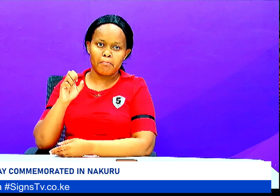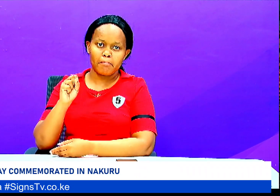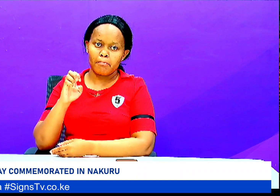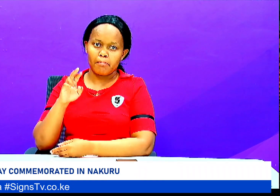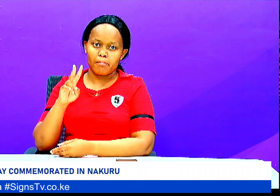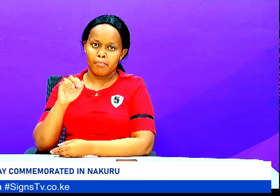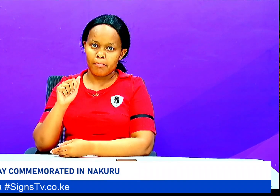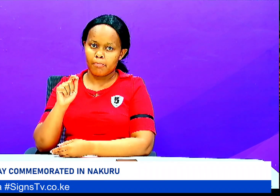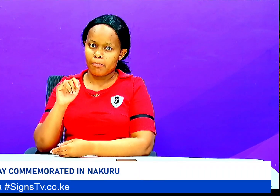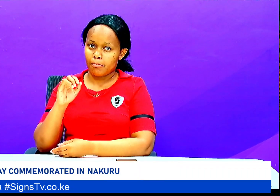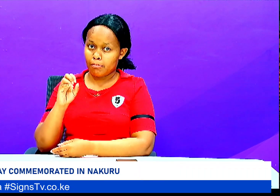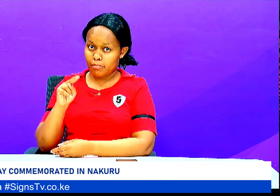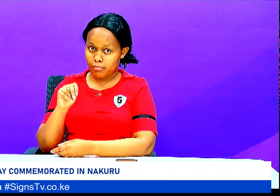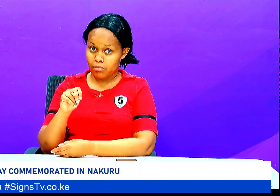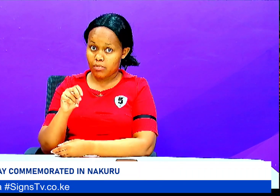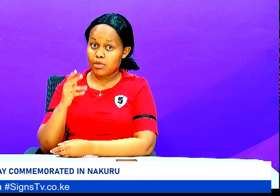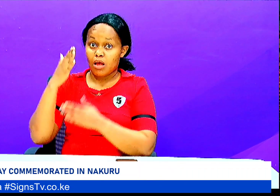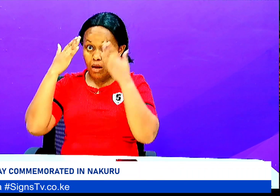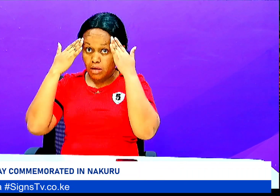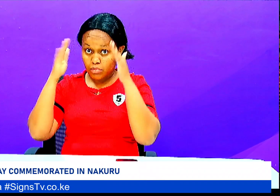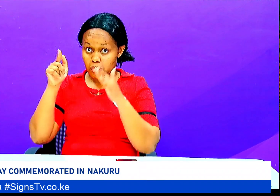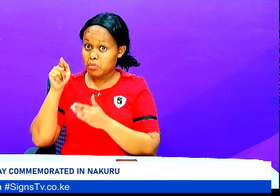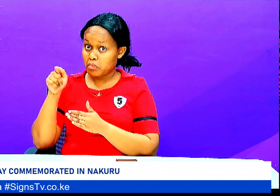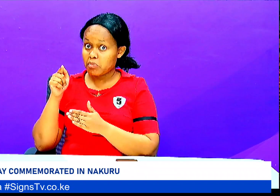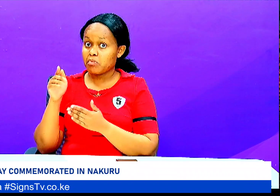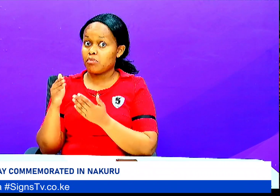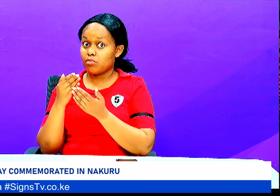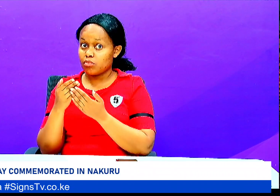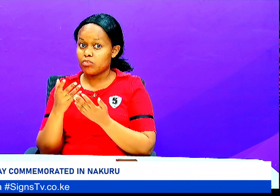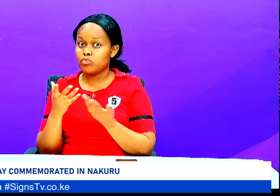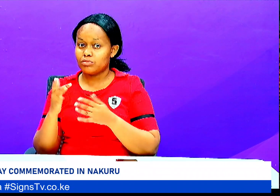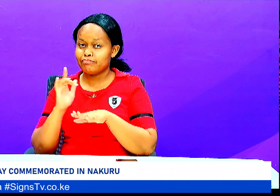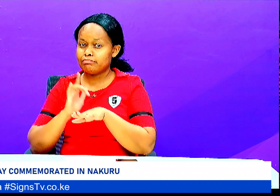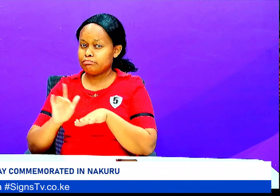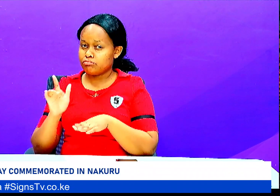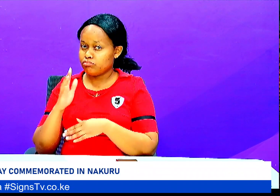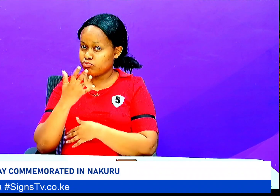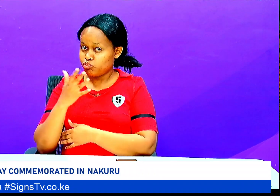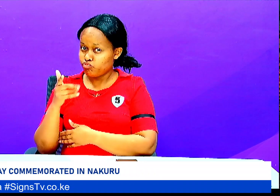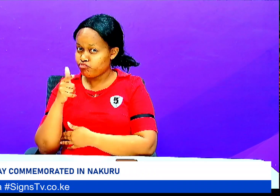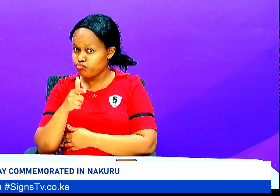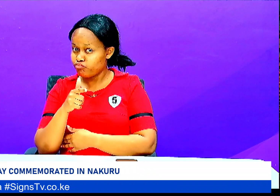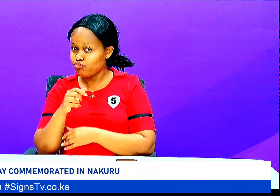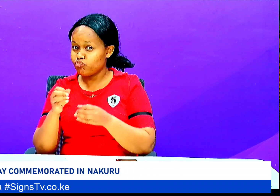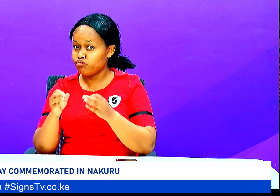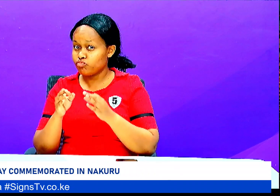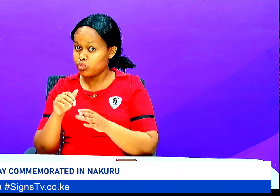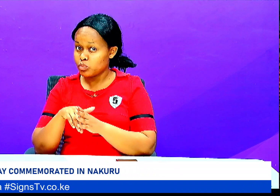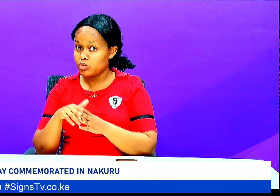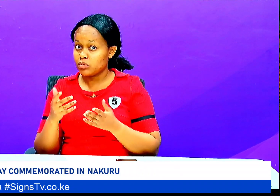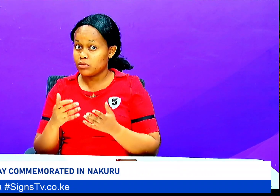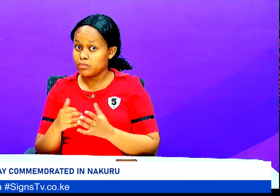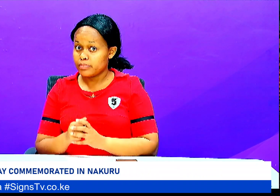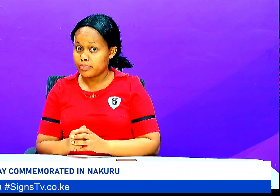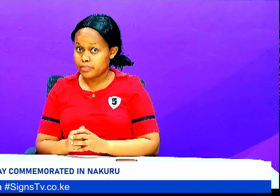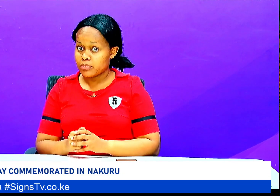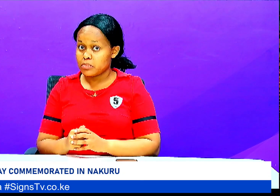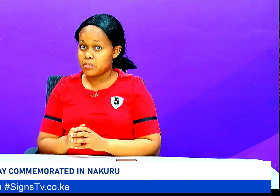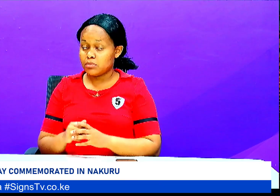Progressive Ways of Forest Conservation, seeks to recognize and appreciate the efforts of forest officers